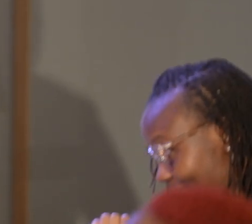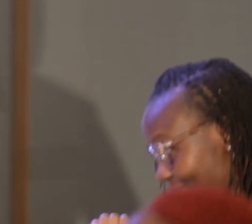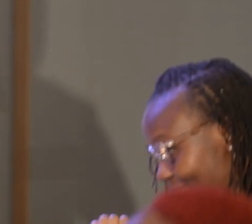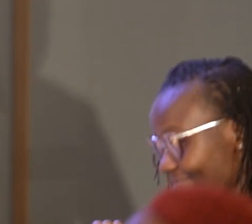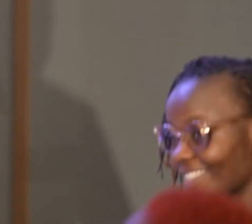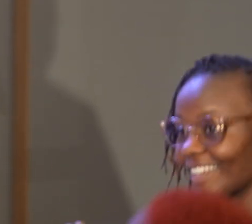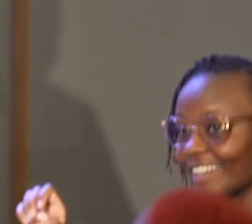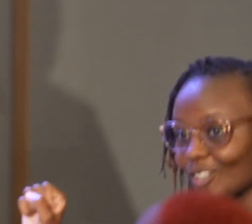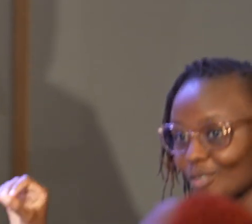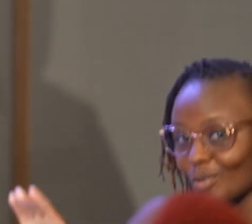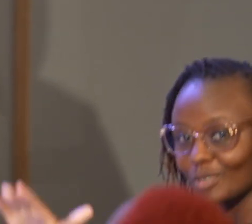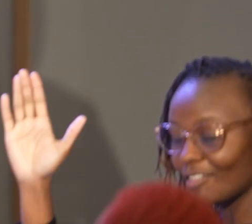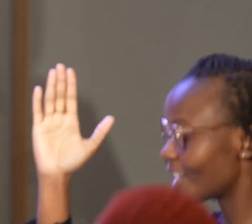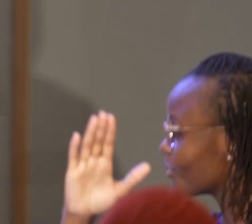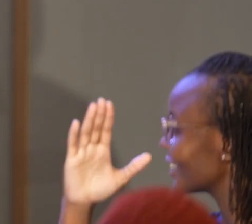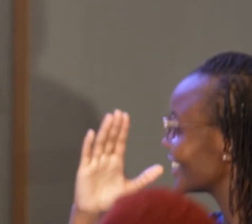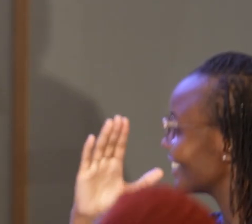So good afternoon.